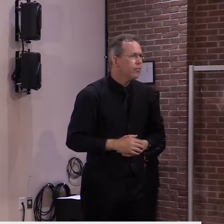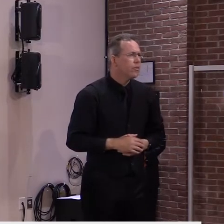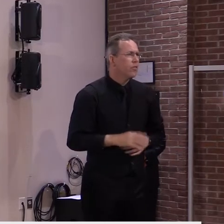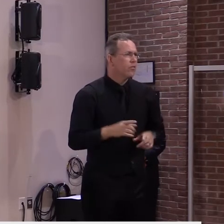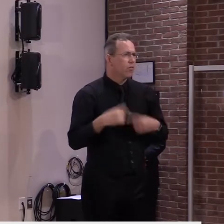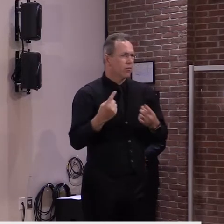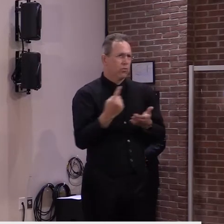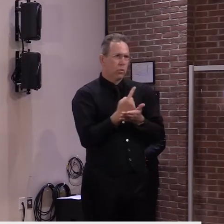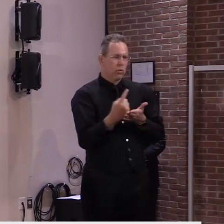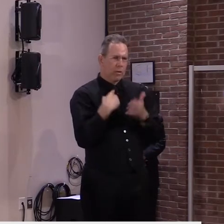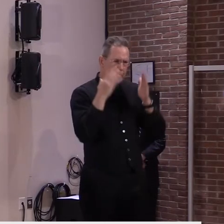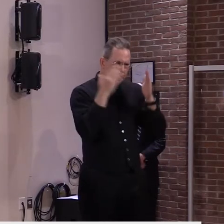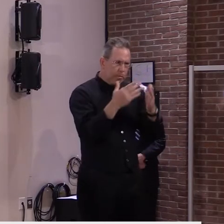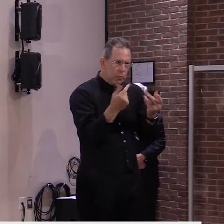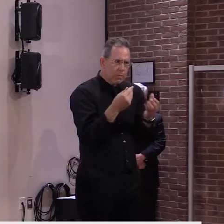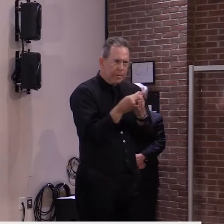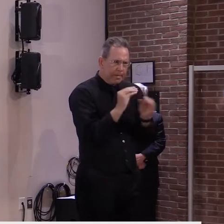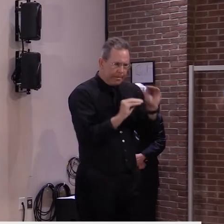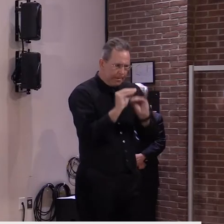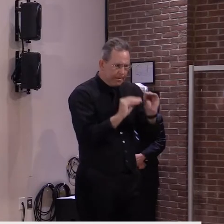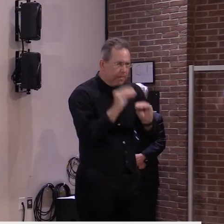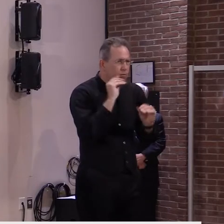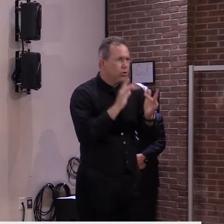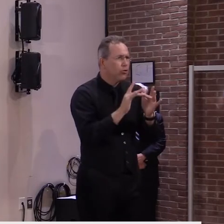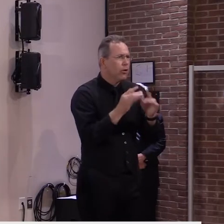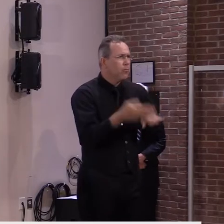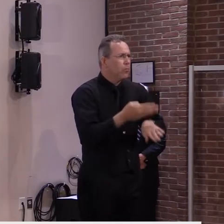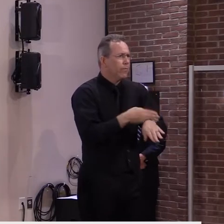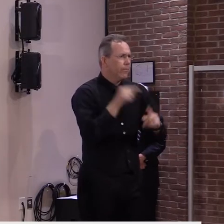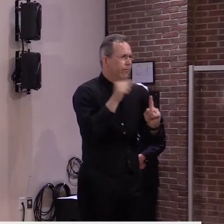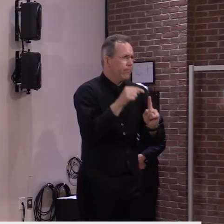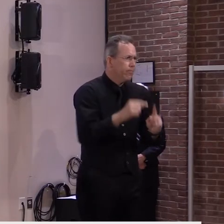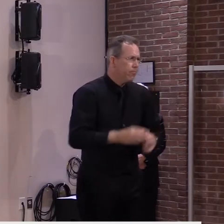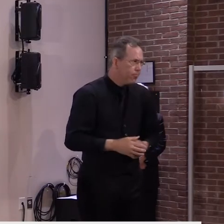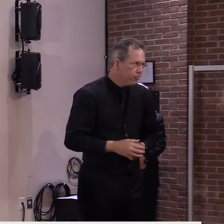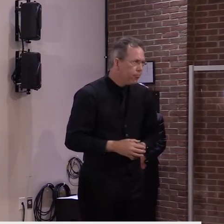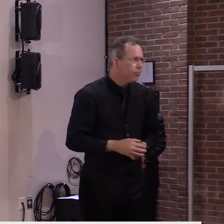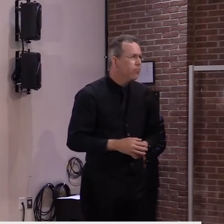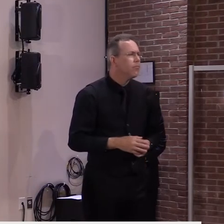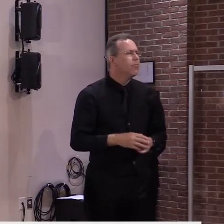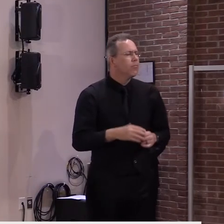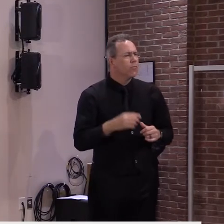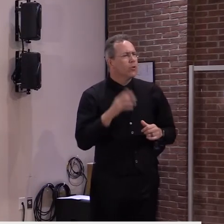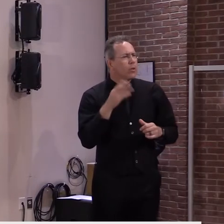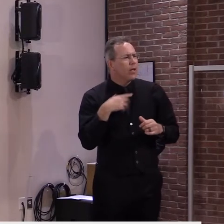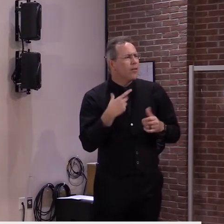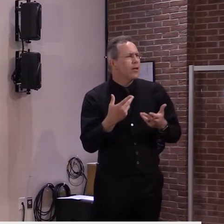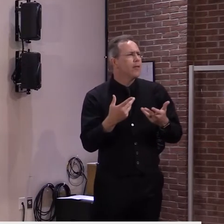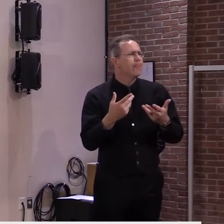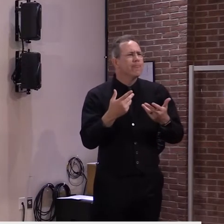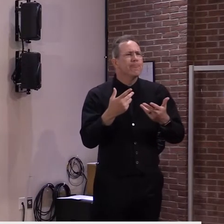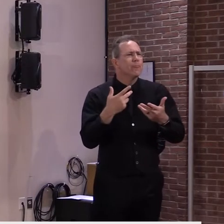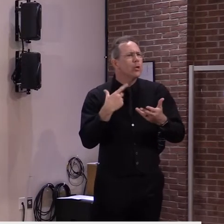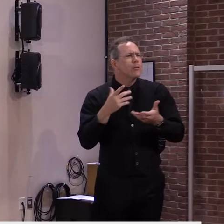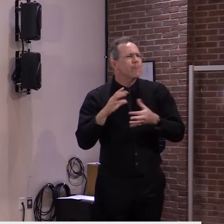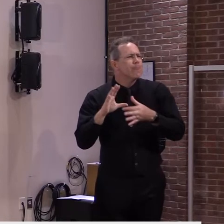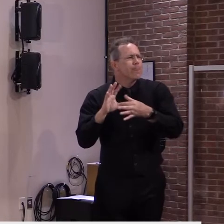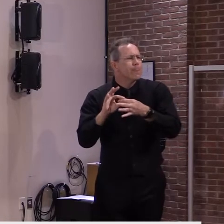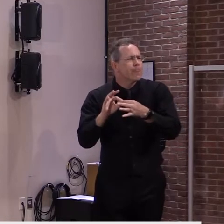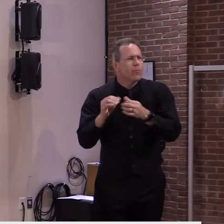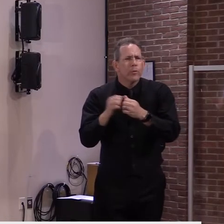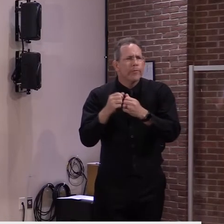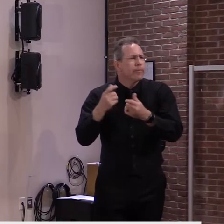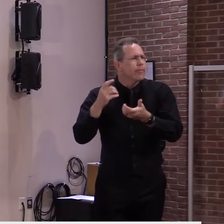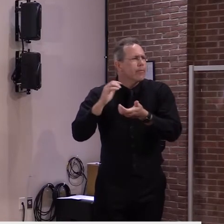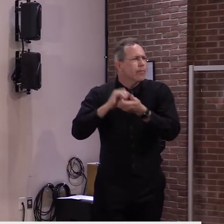I'm still hopeful that we'll have a broader perspective, a broader plan from the legislature built into the budget that will show